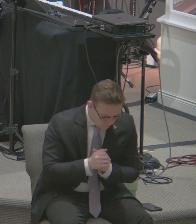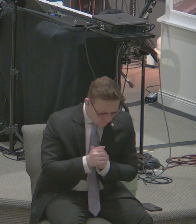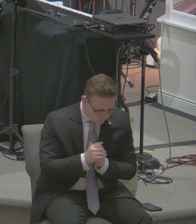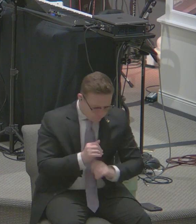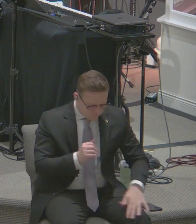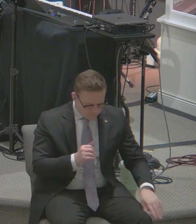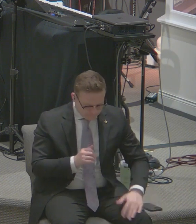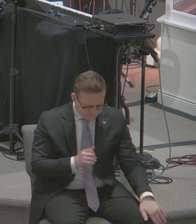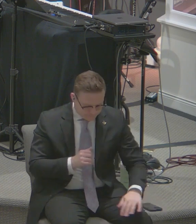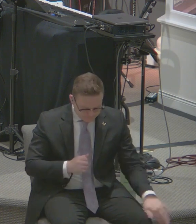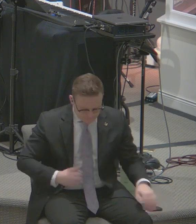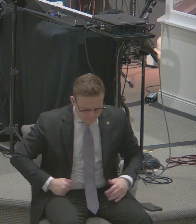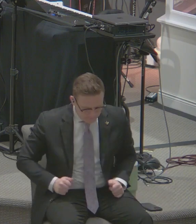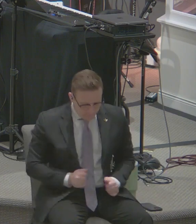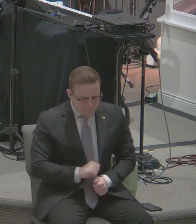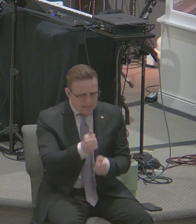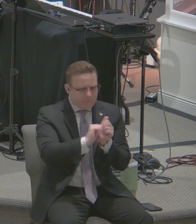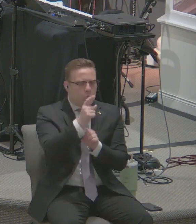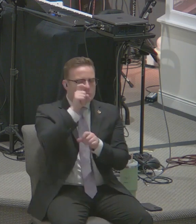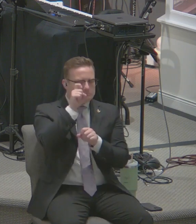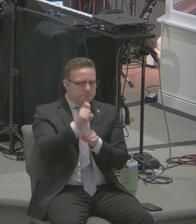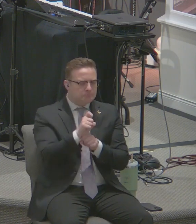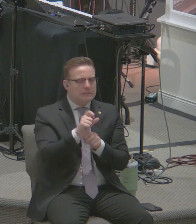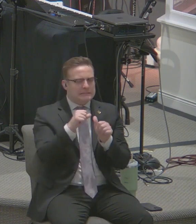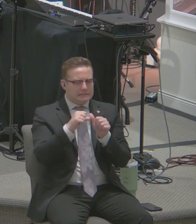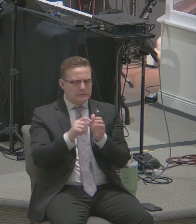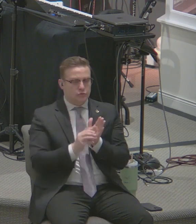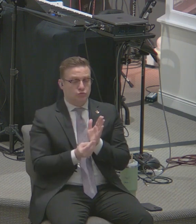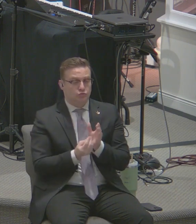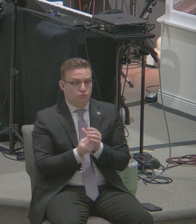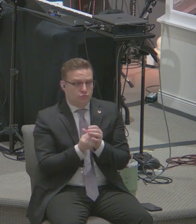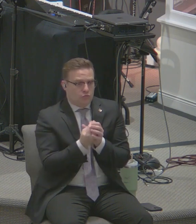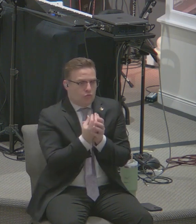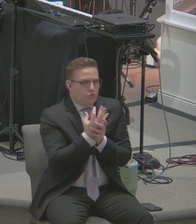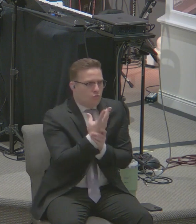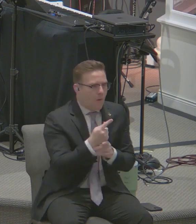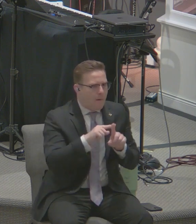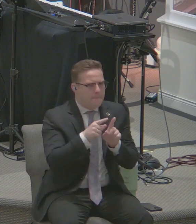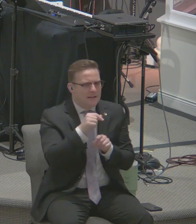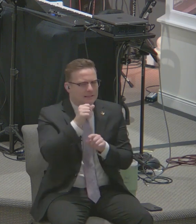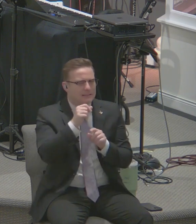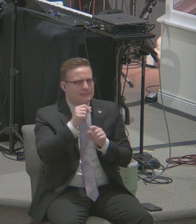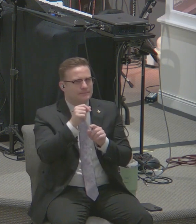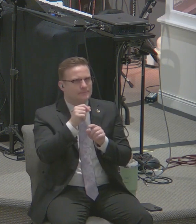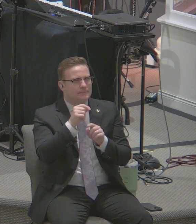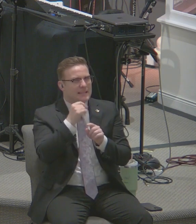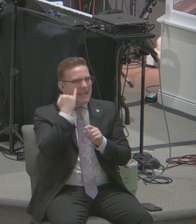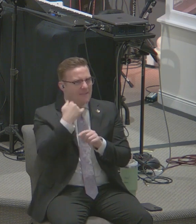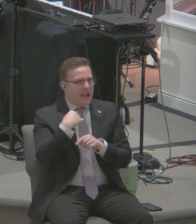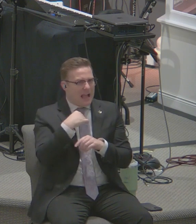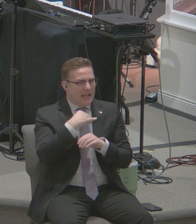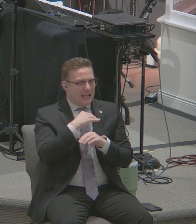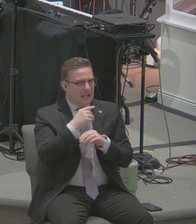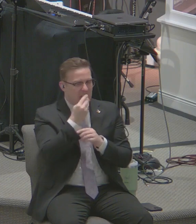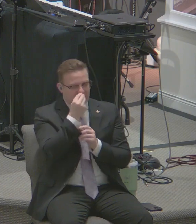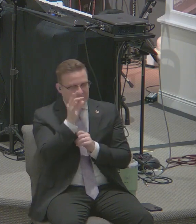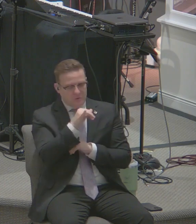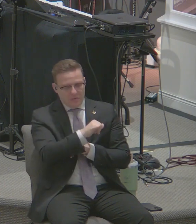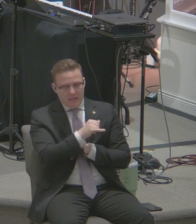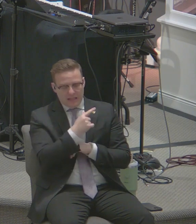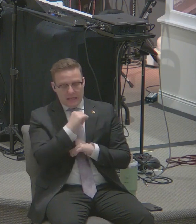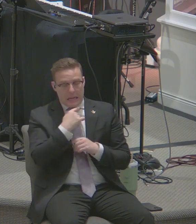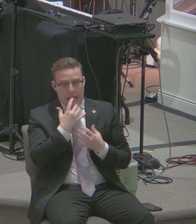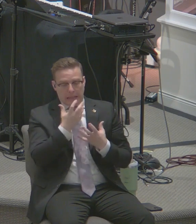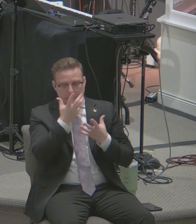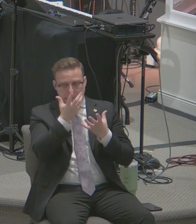leading, that they would grow into what God wants them to grow into, and carrying that. You ought